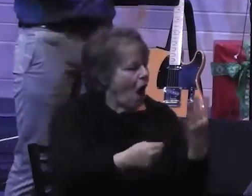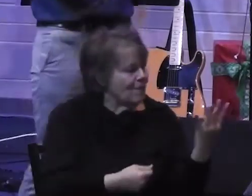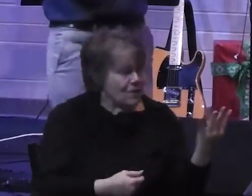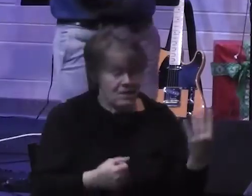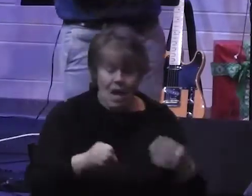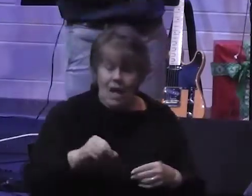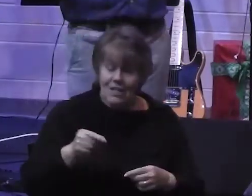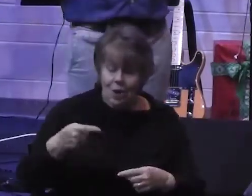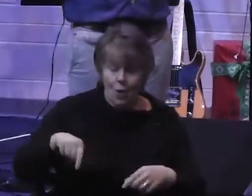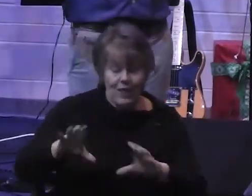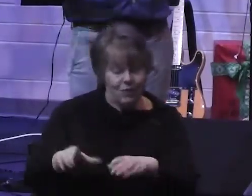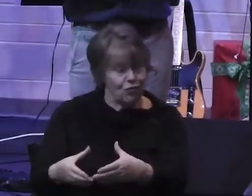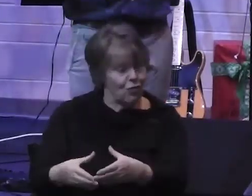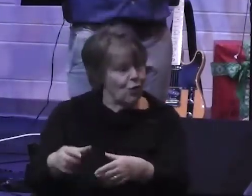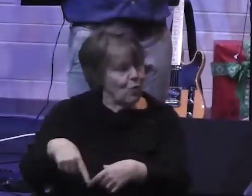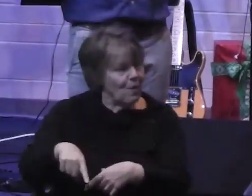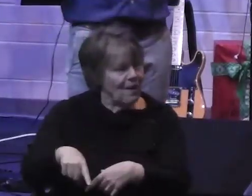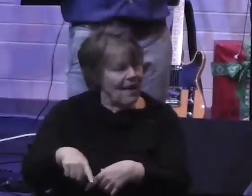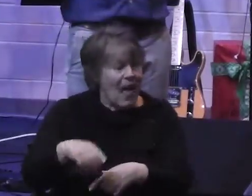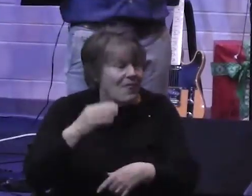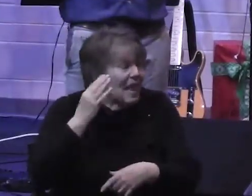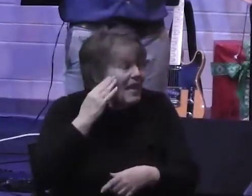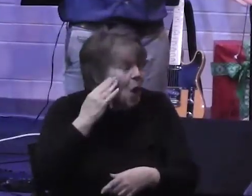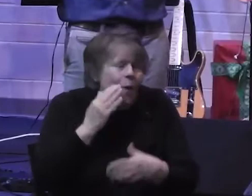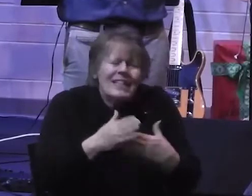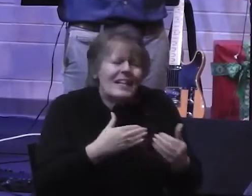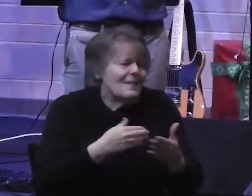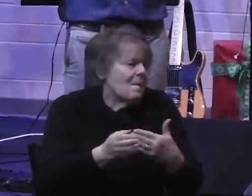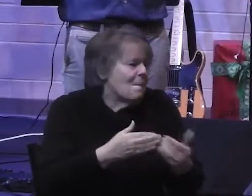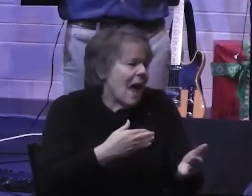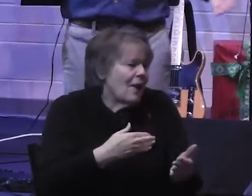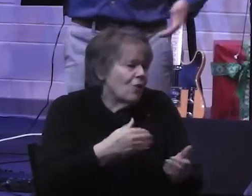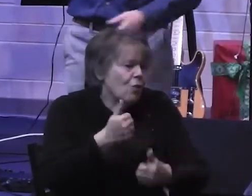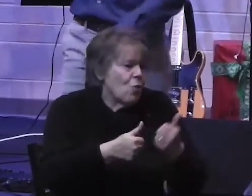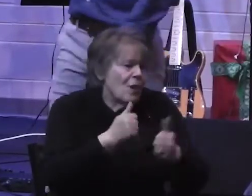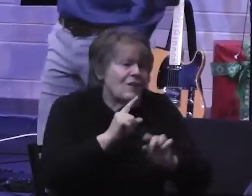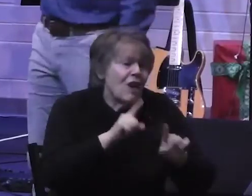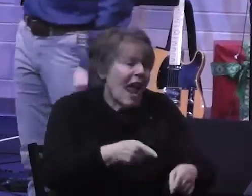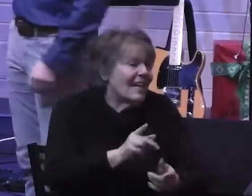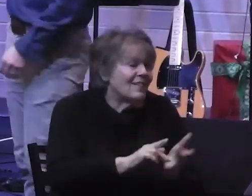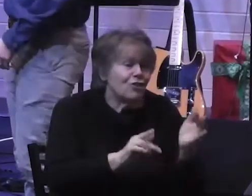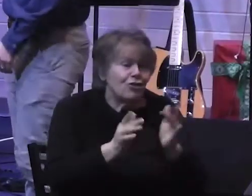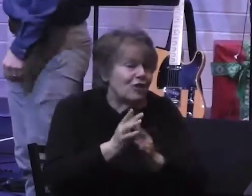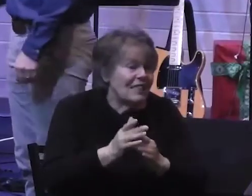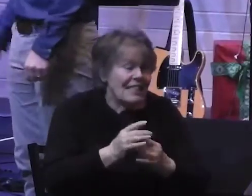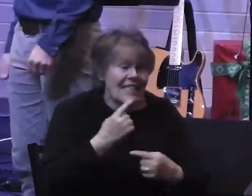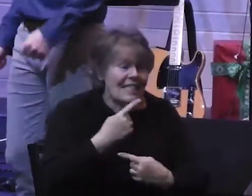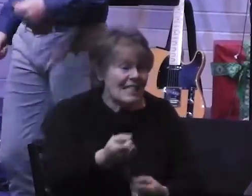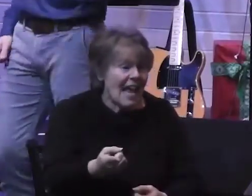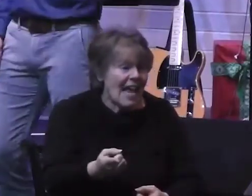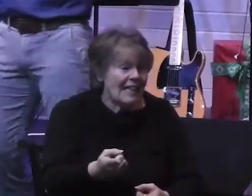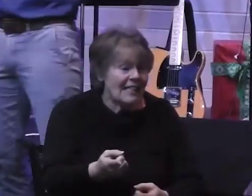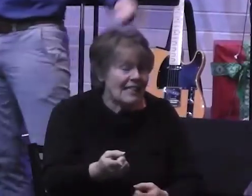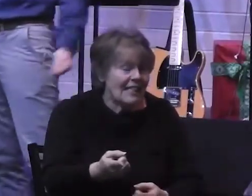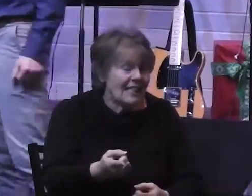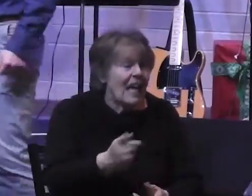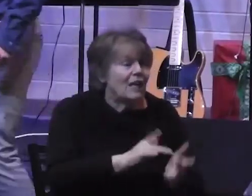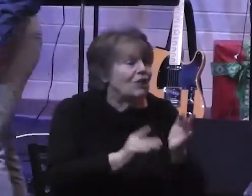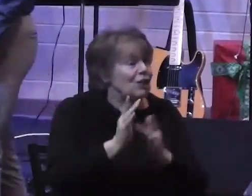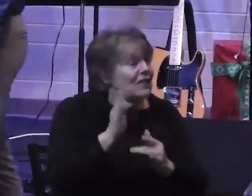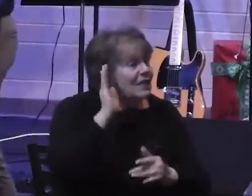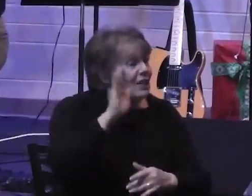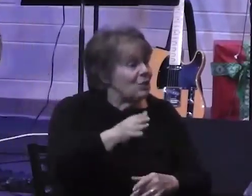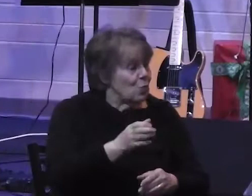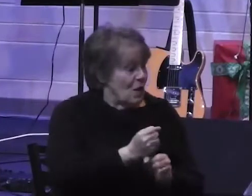the Pharisees know is that no matter which answer Jesus gives, he's going to make somebody happy and he's going to